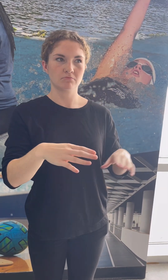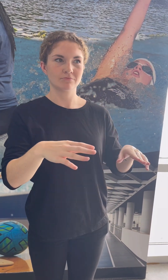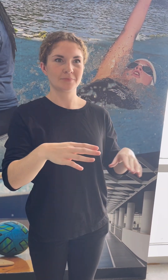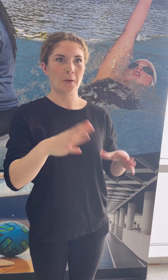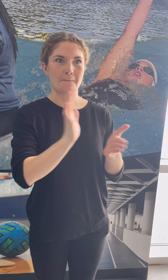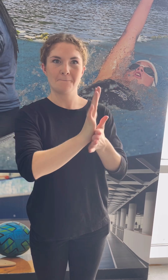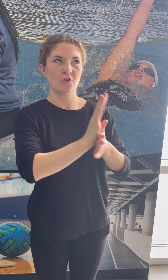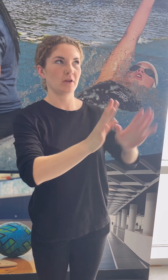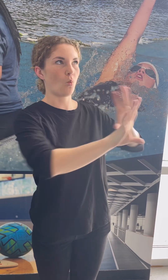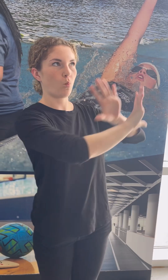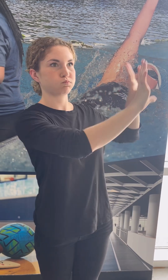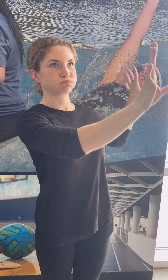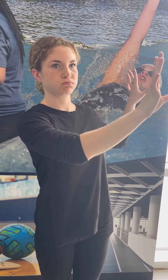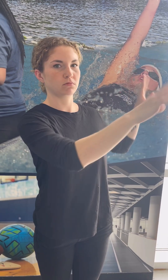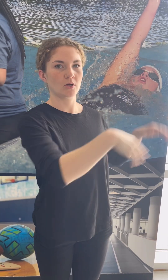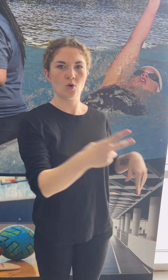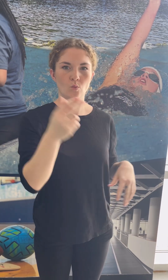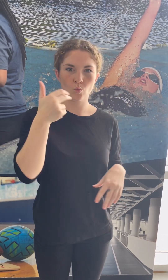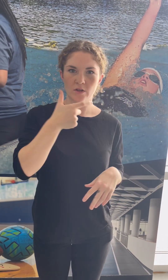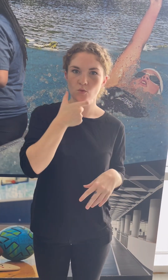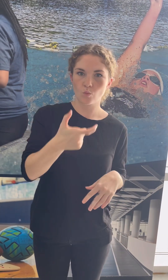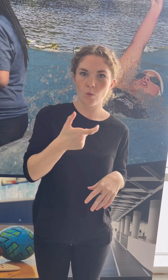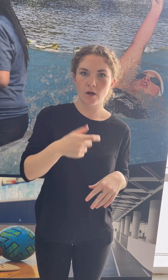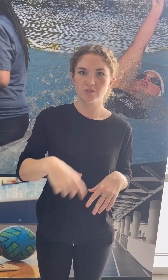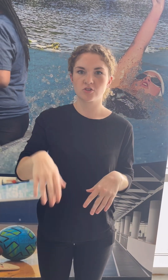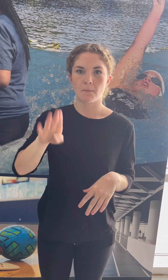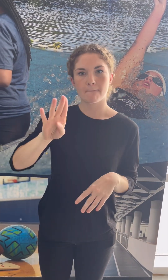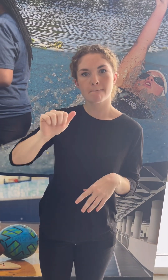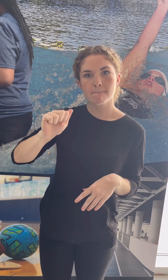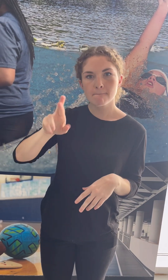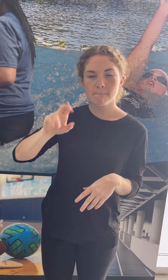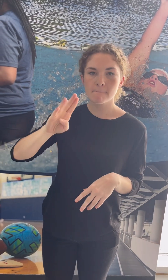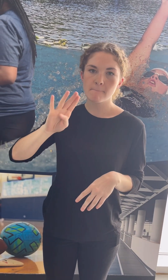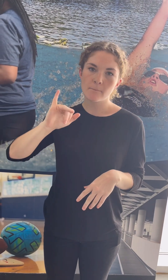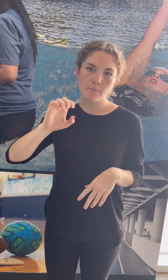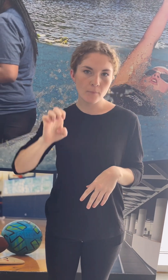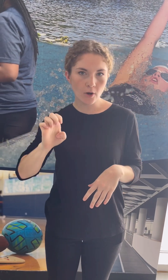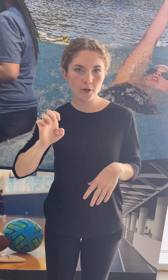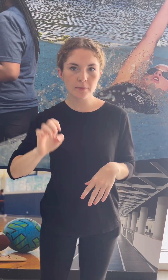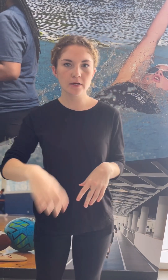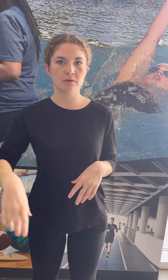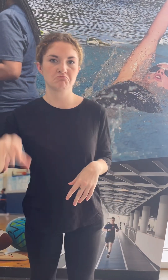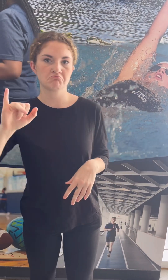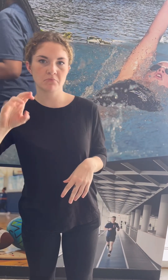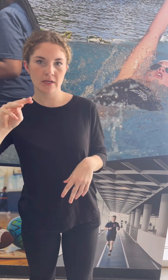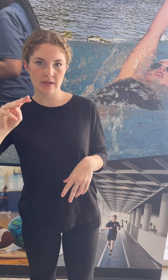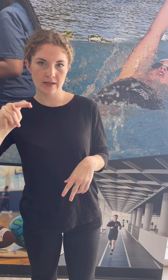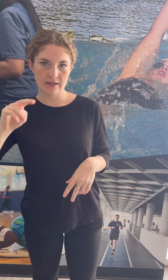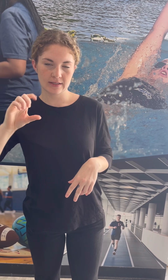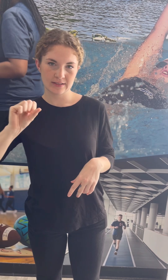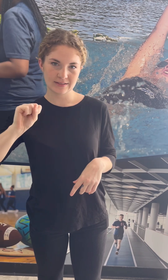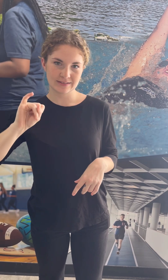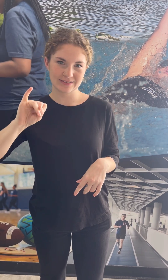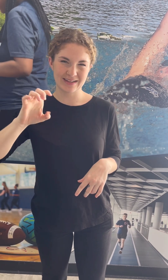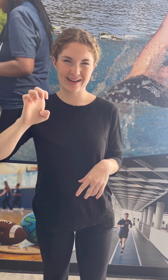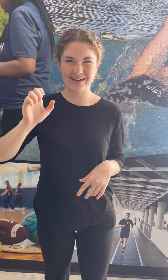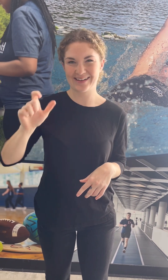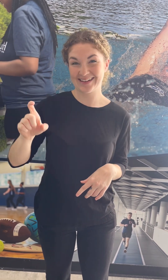also watched that. And then Inside Out 2, they tried to do that one, but it unfortunately got rained out. Down this hallway back here,